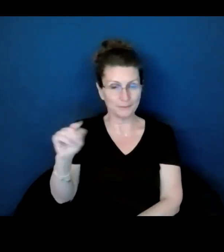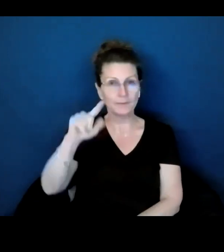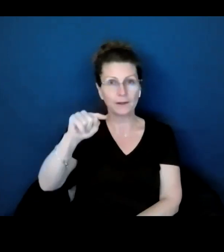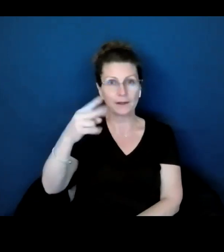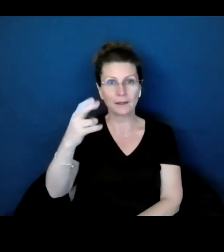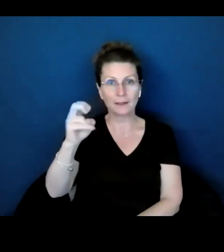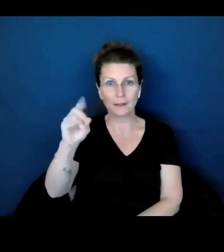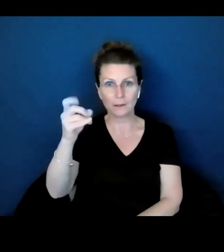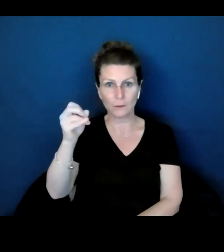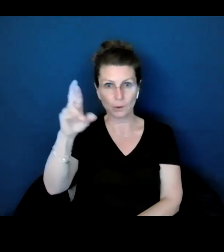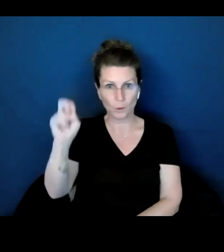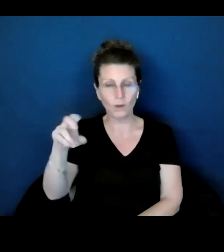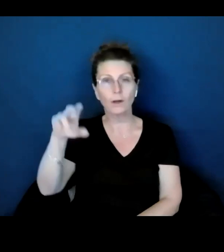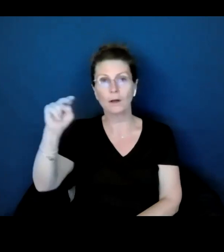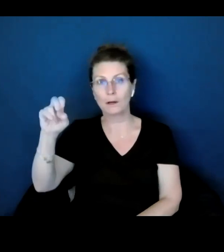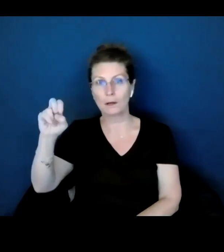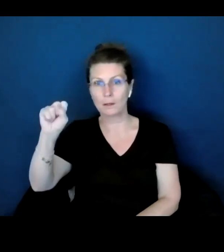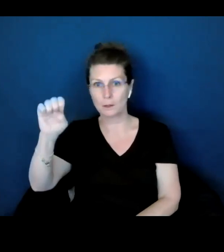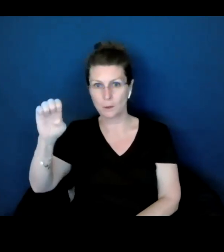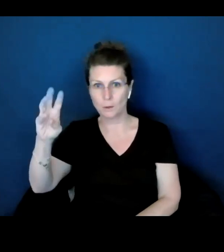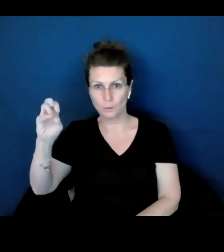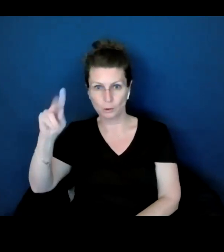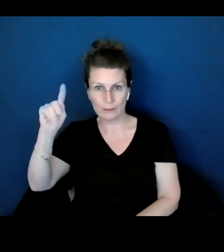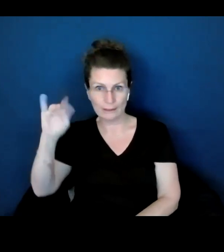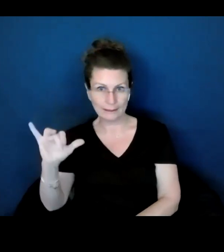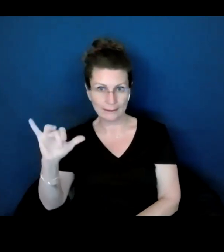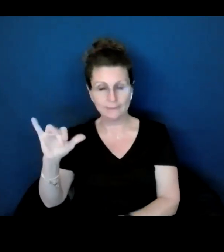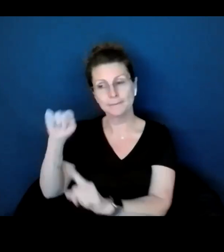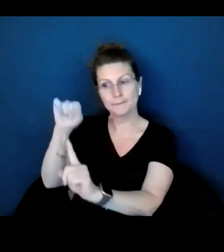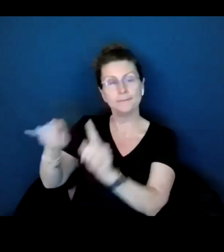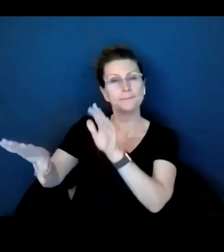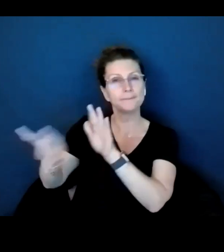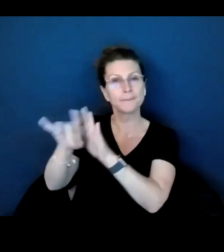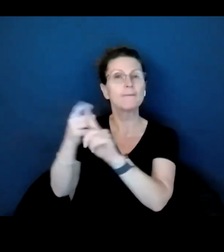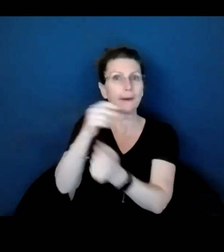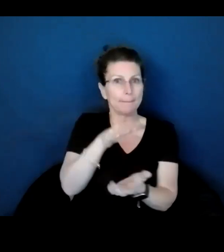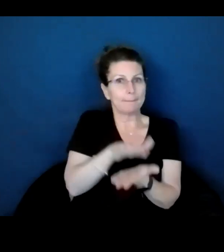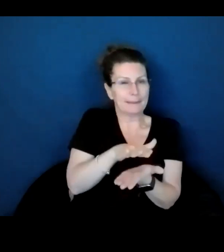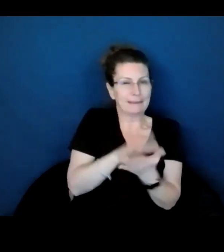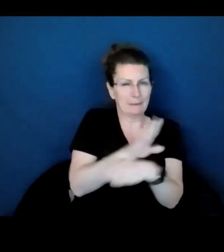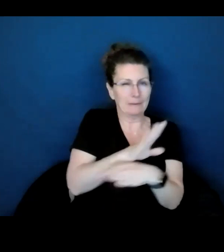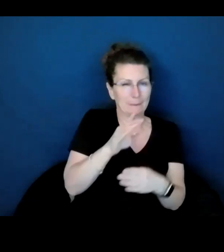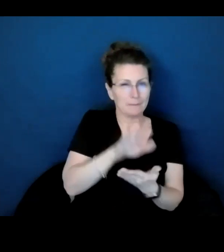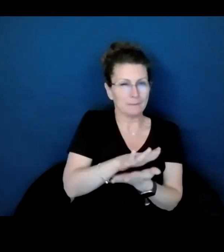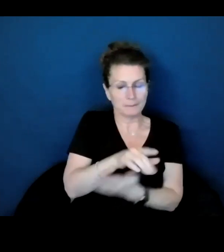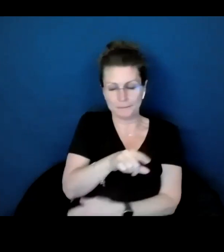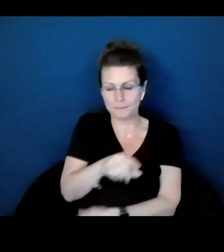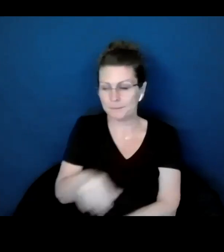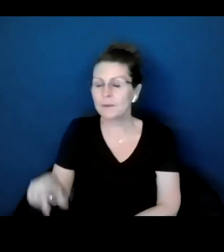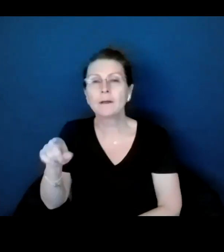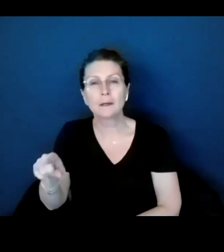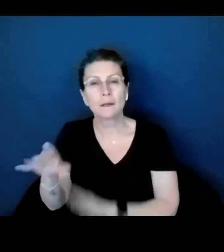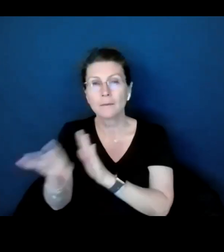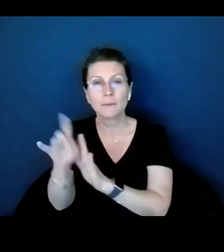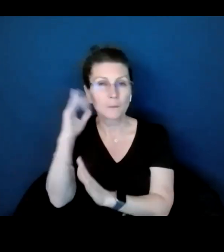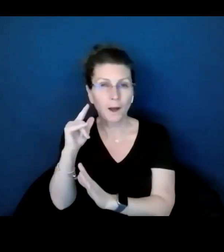Noseworthy from the Schulich School of Business. Theo was selected for the award in appreciation for his extraordinary